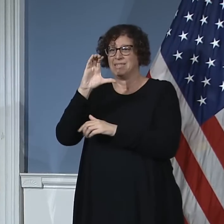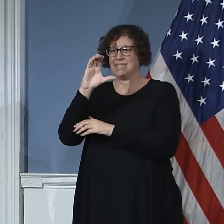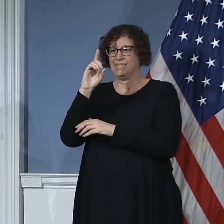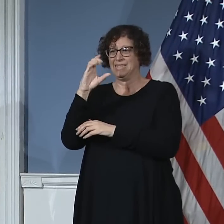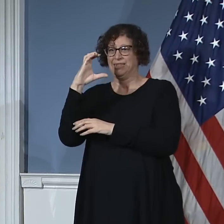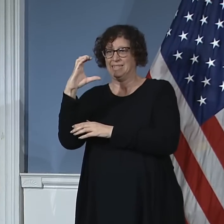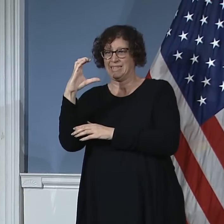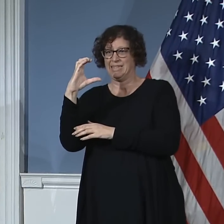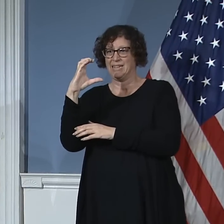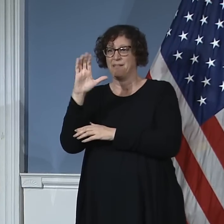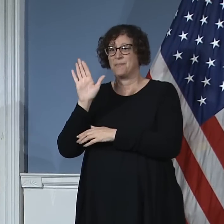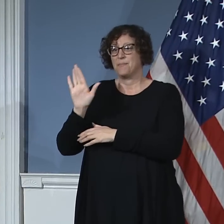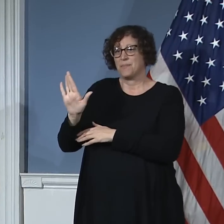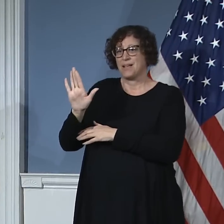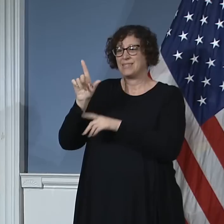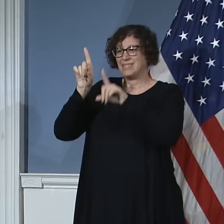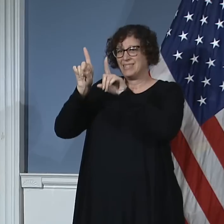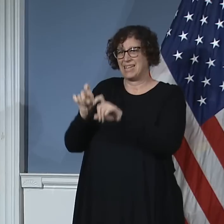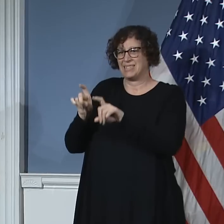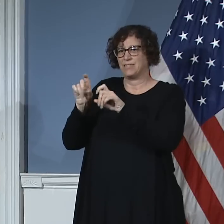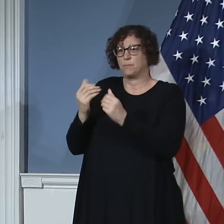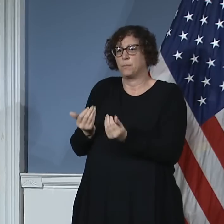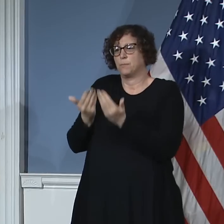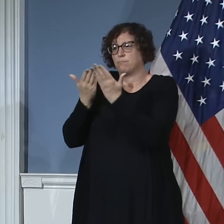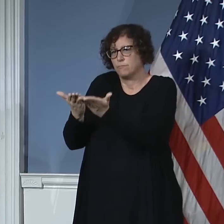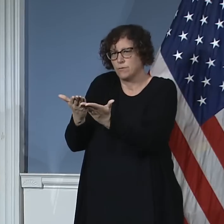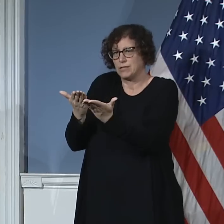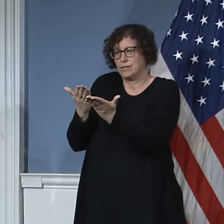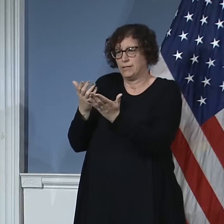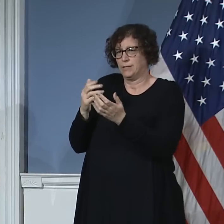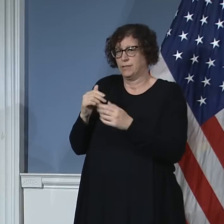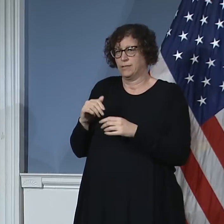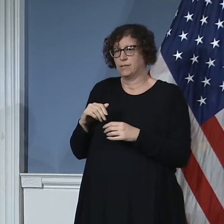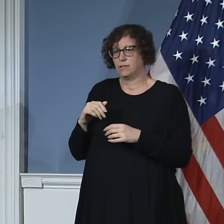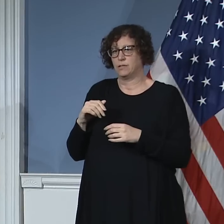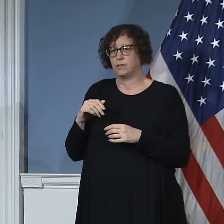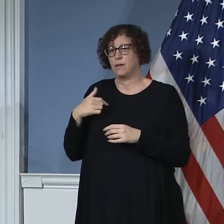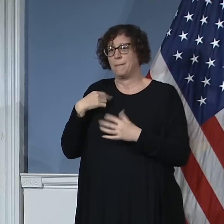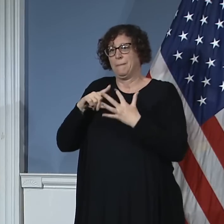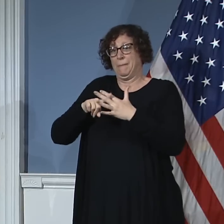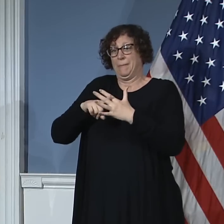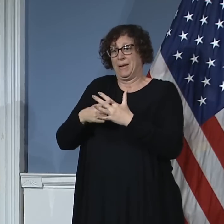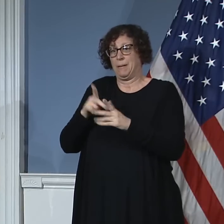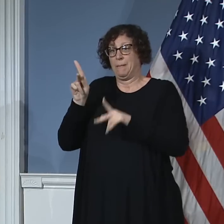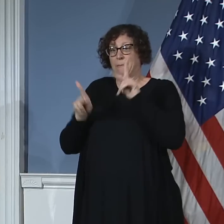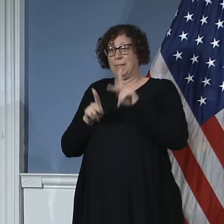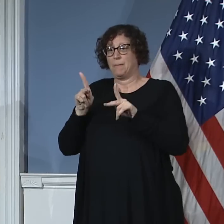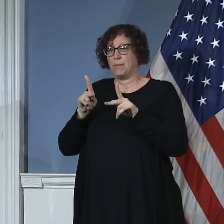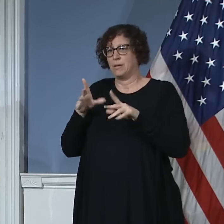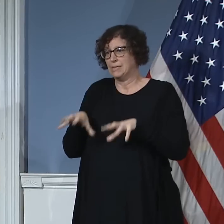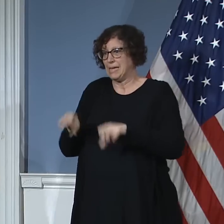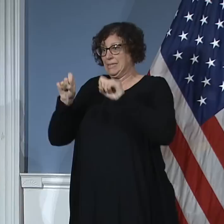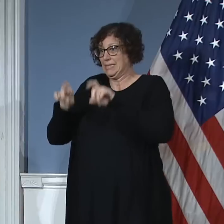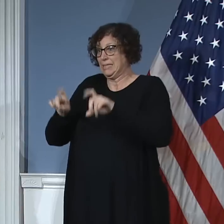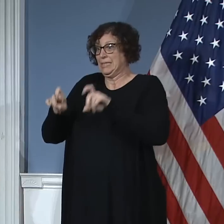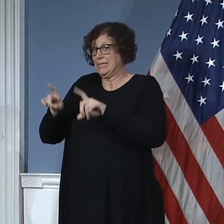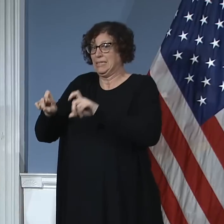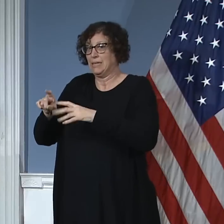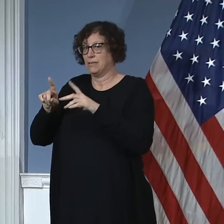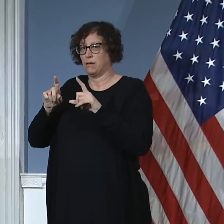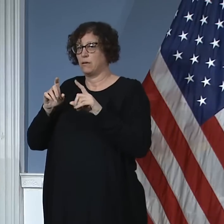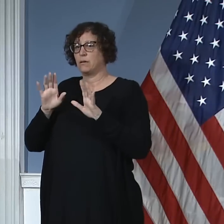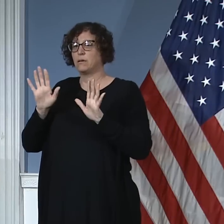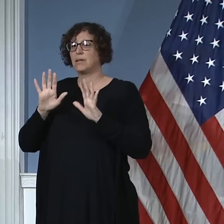people who in the early period were getting the message, get tested, get tested. We're trying to change not